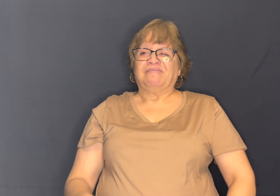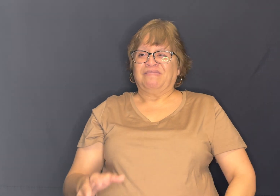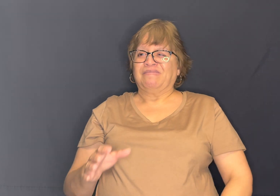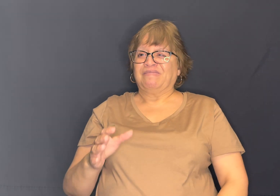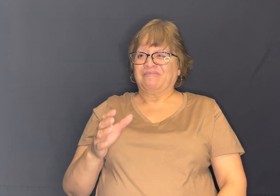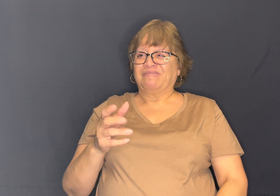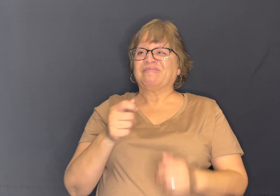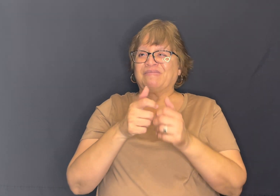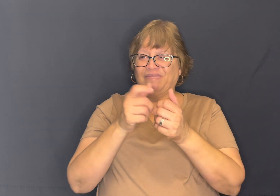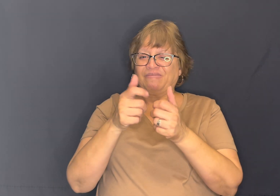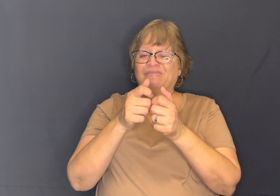attention.